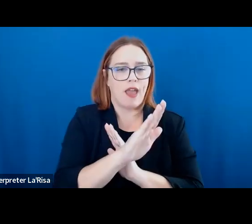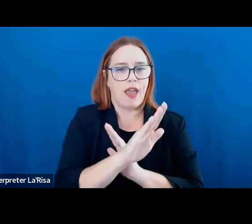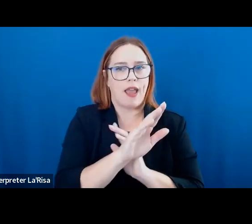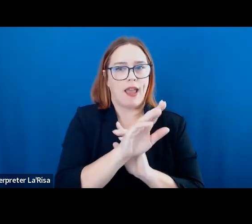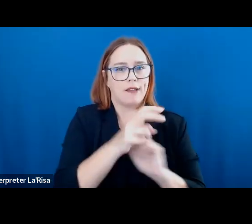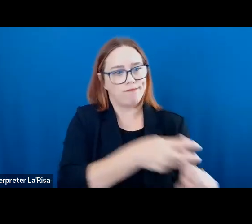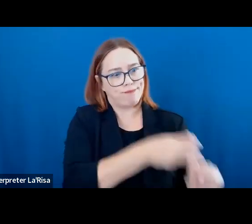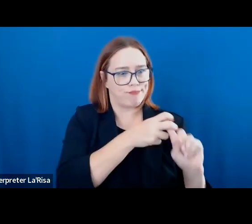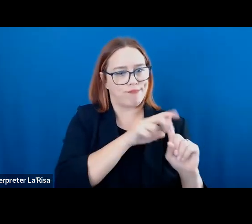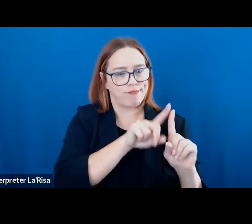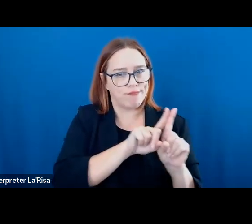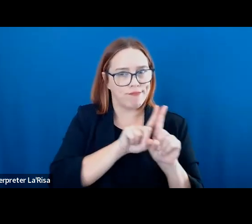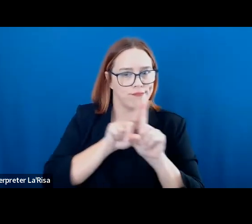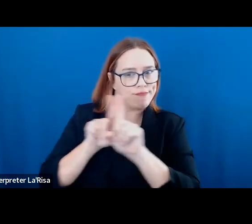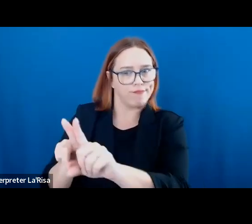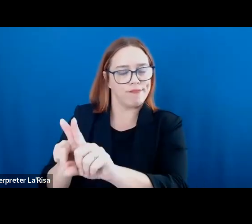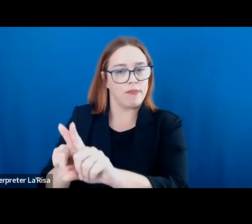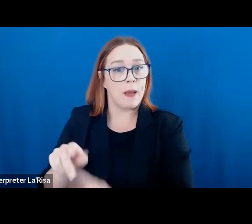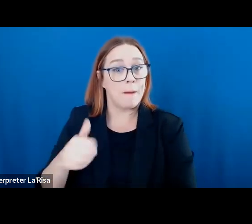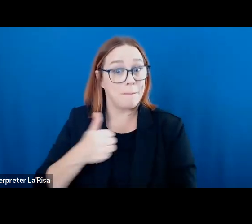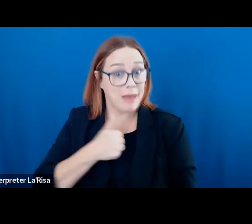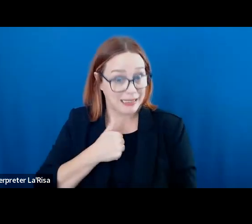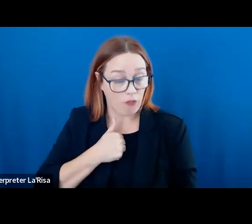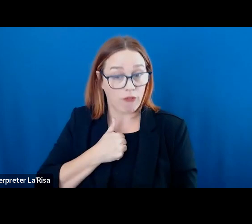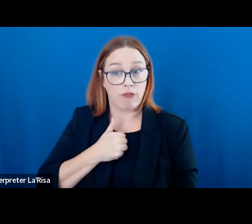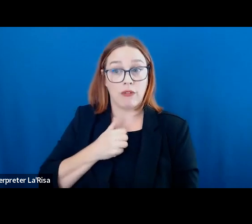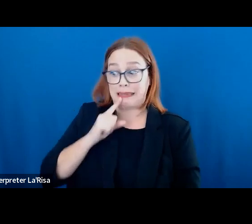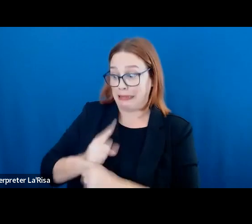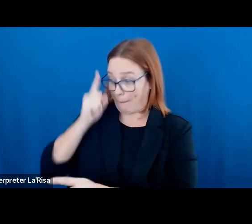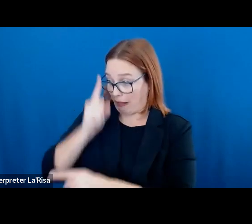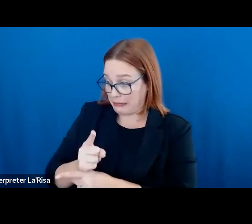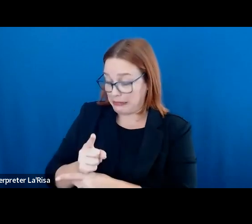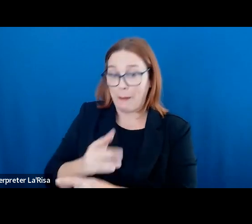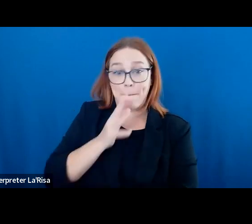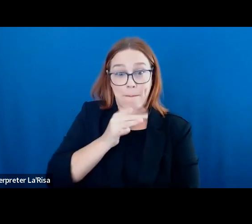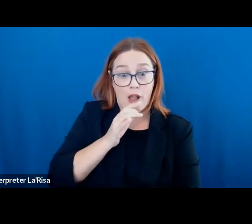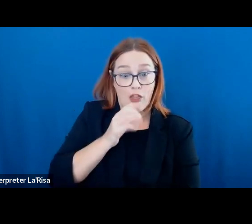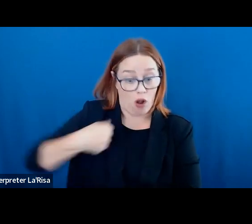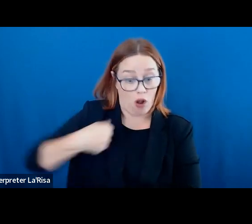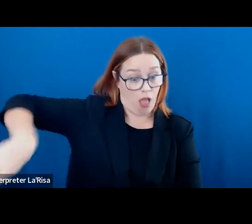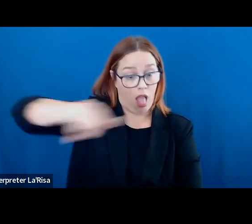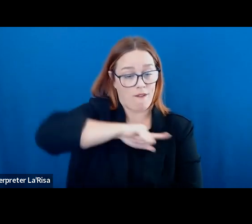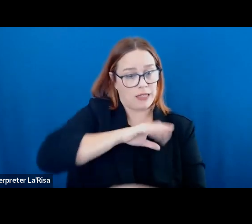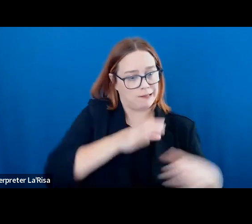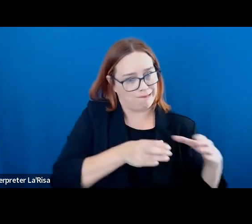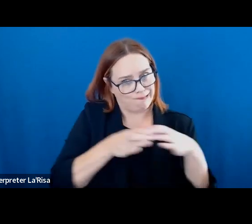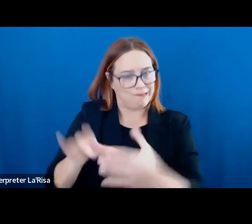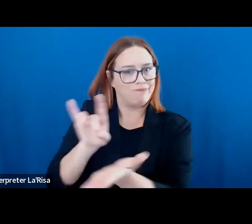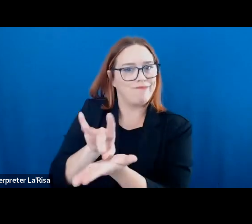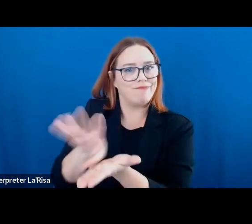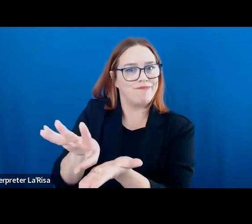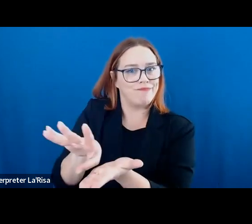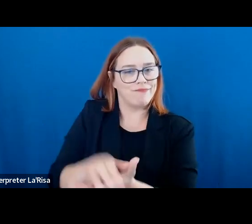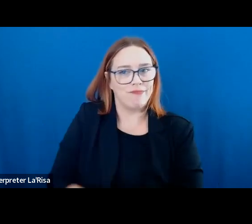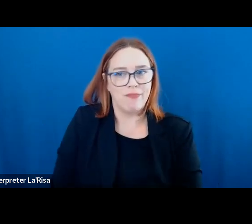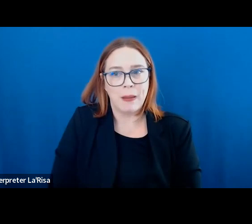myself and 3 of my other siblings and my mother out. My mother is